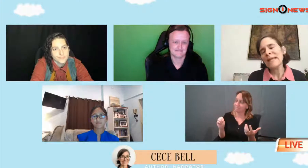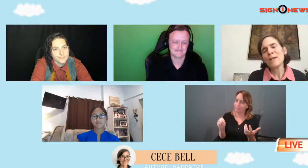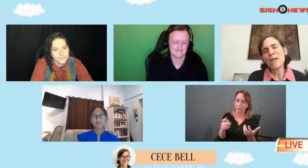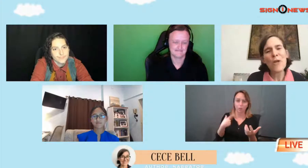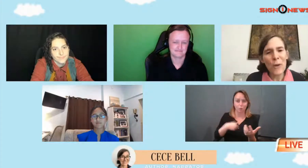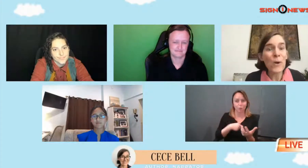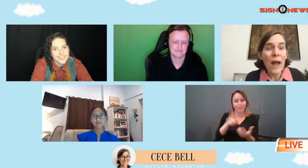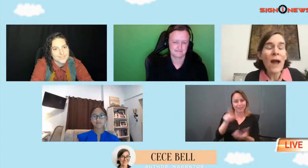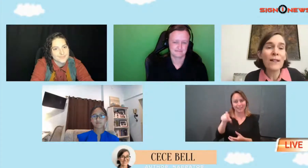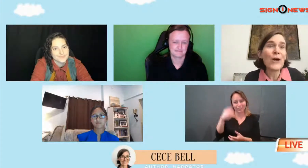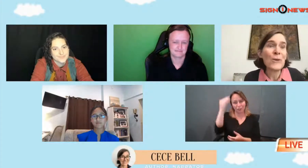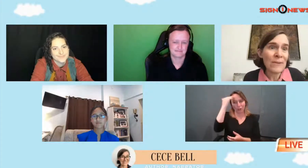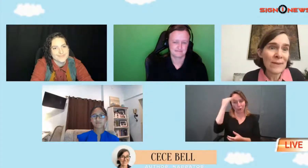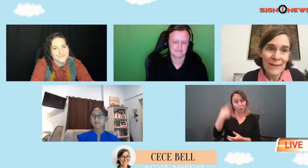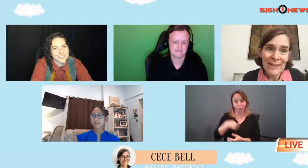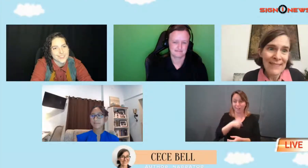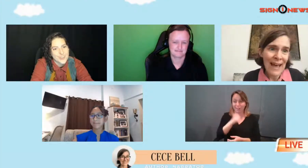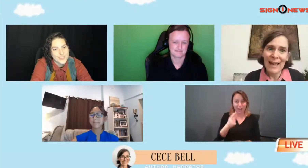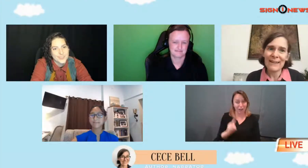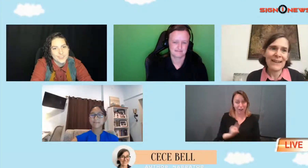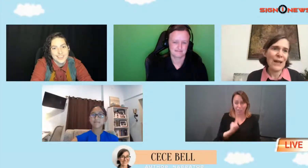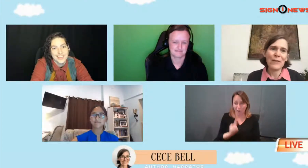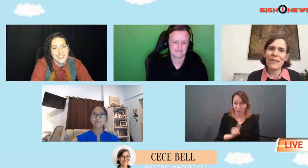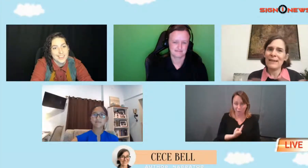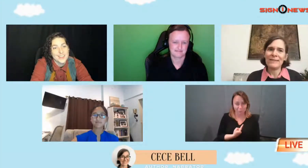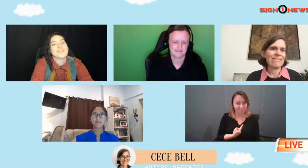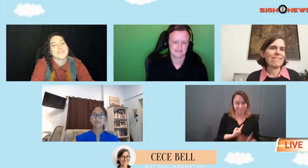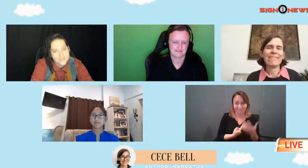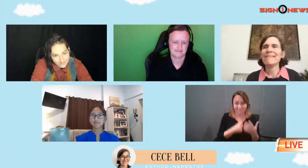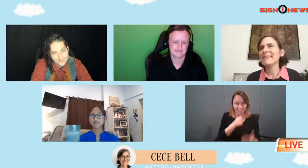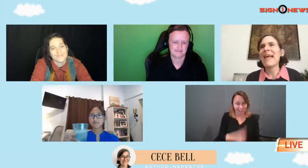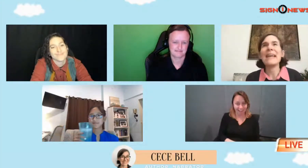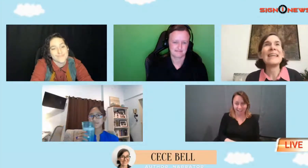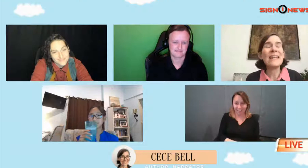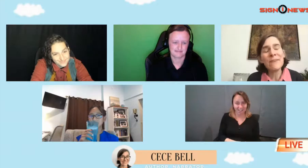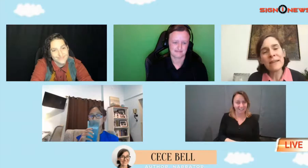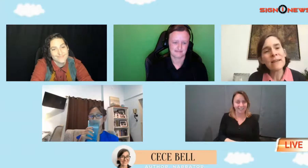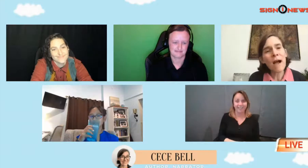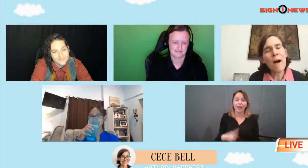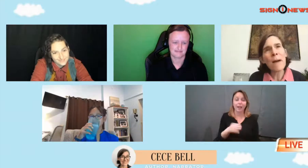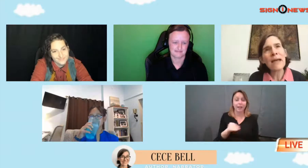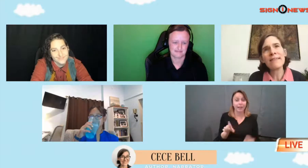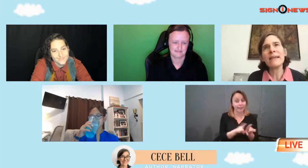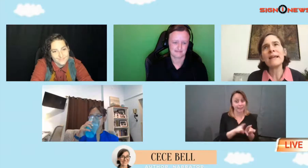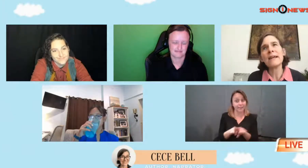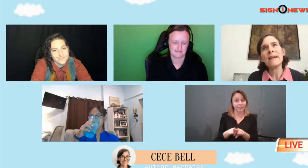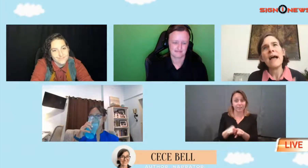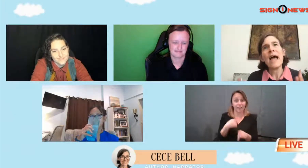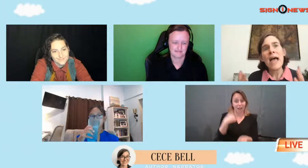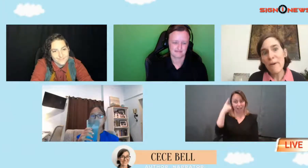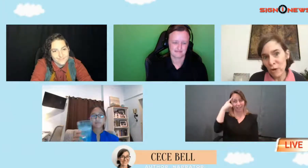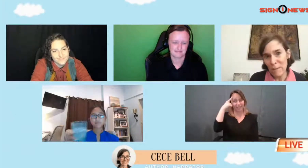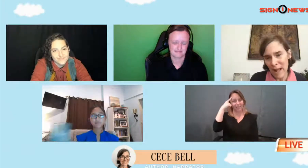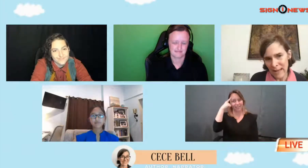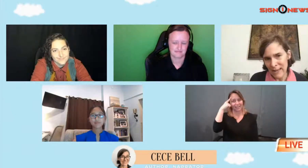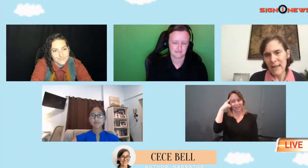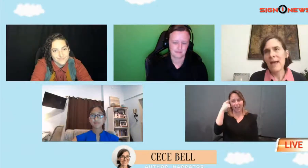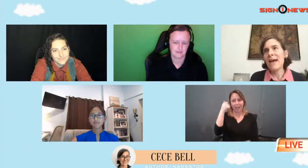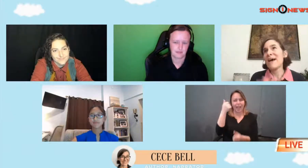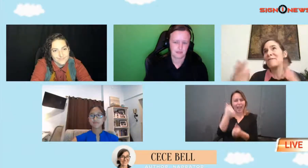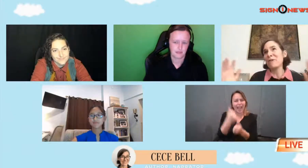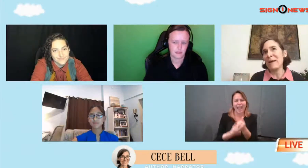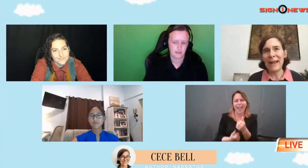we need to know that we're not alone. That that, and even I think